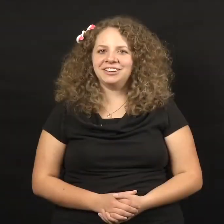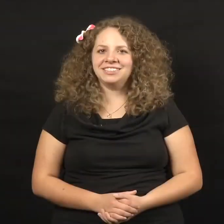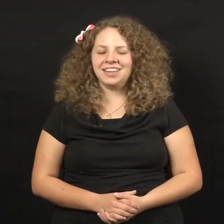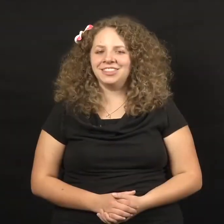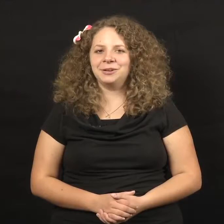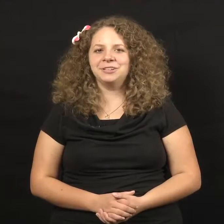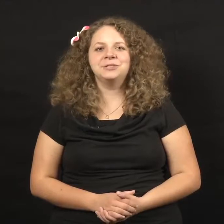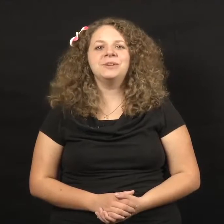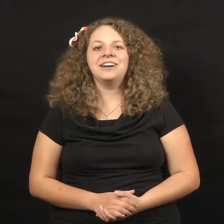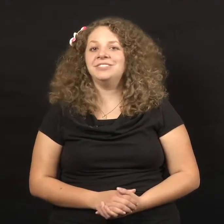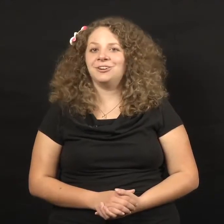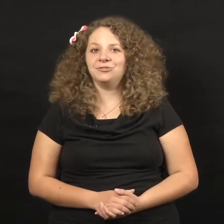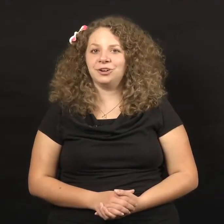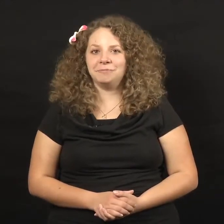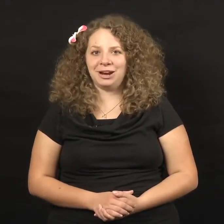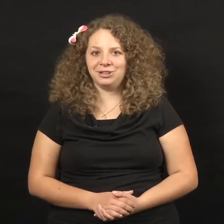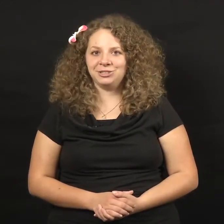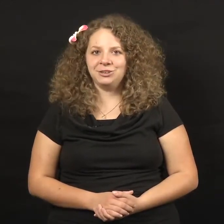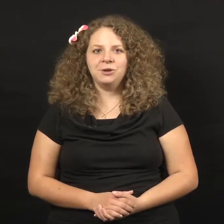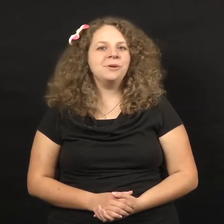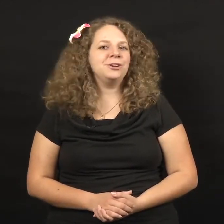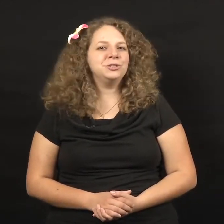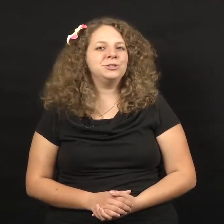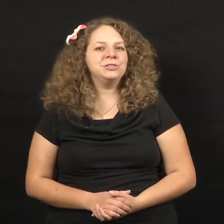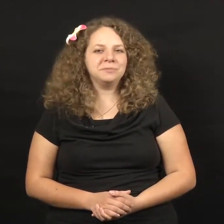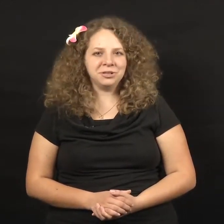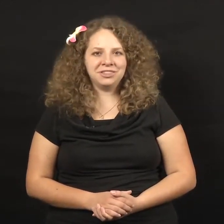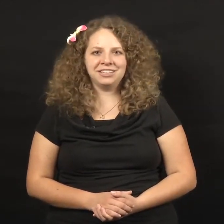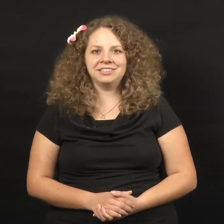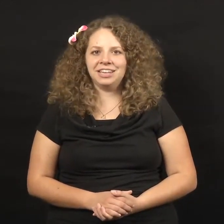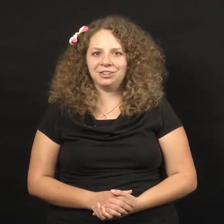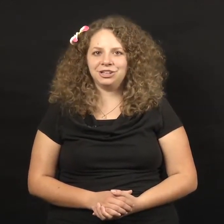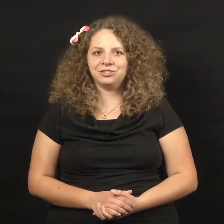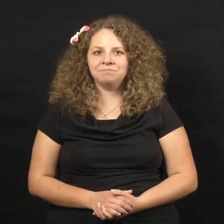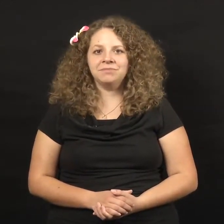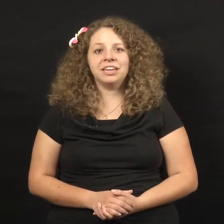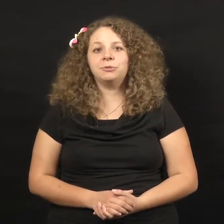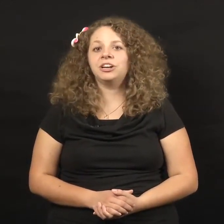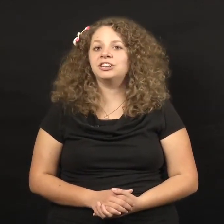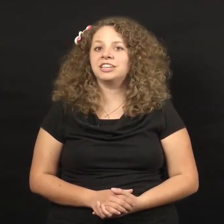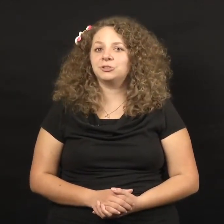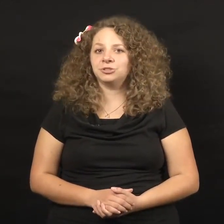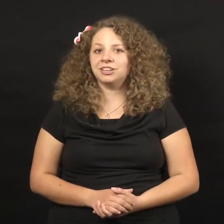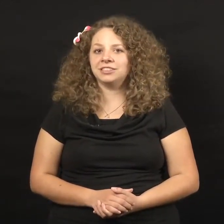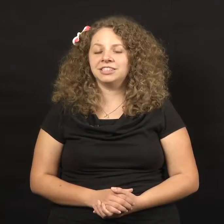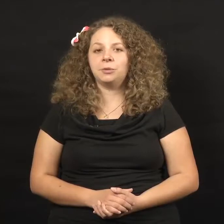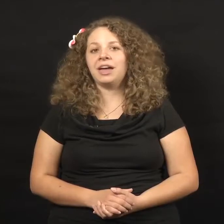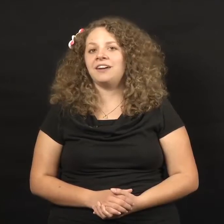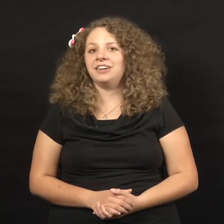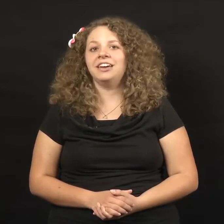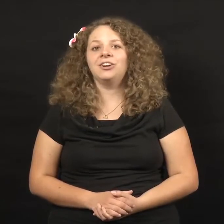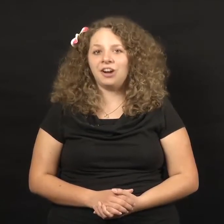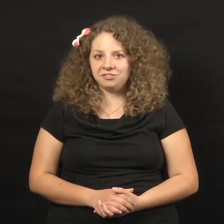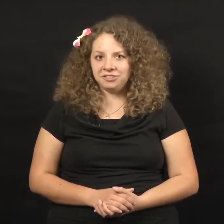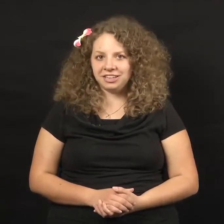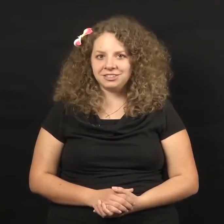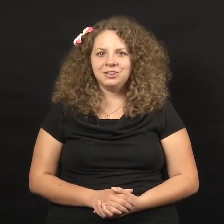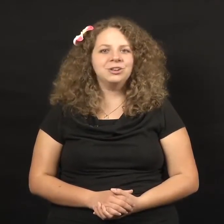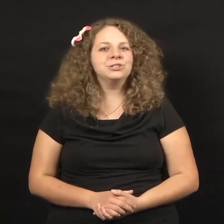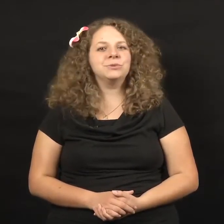American Sign Language, we have noun-verb pairs. We also do similar things in English, like when our schedule tells us that we have a conflict, so we